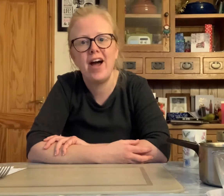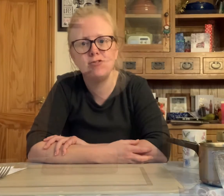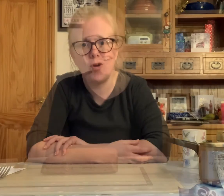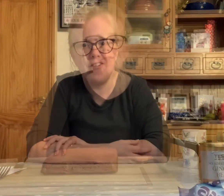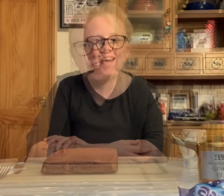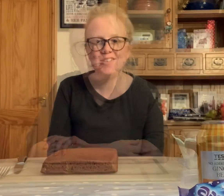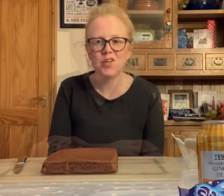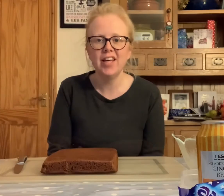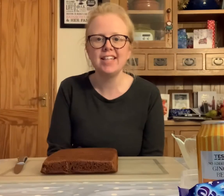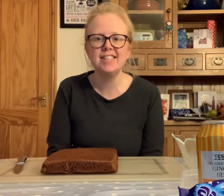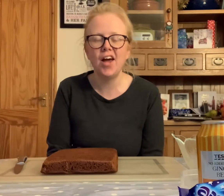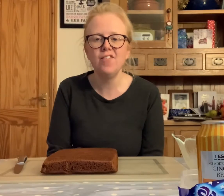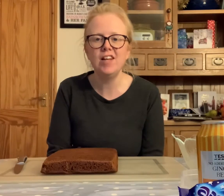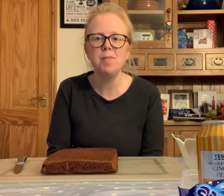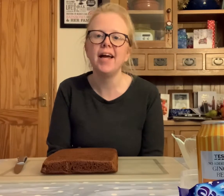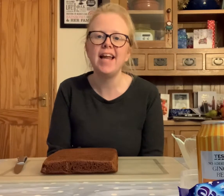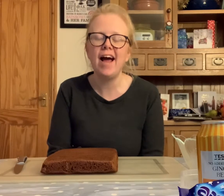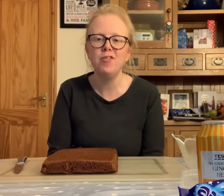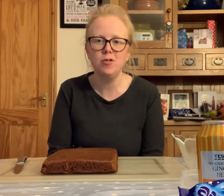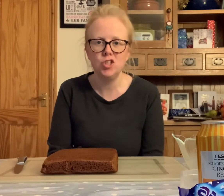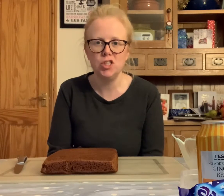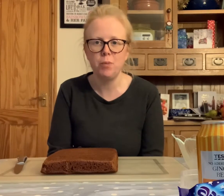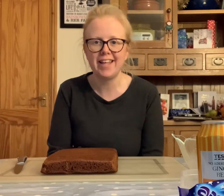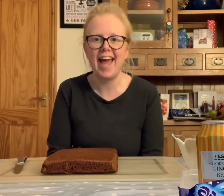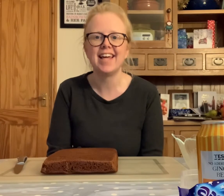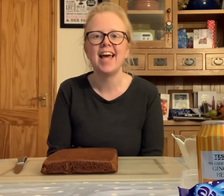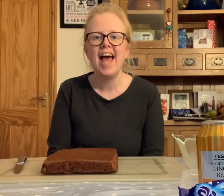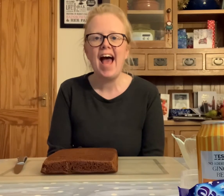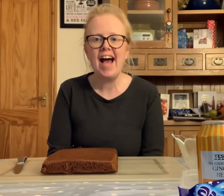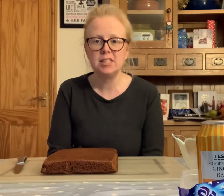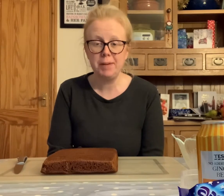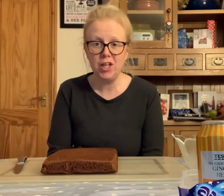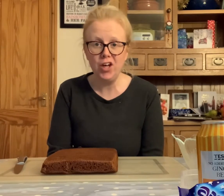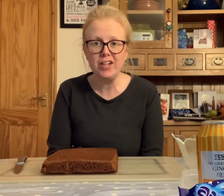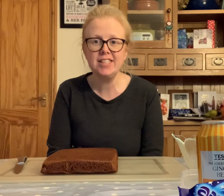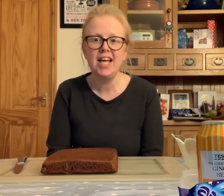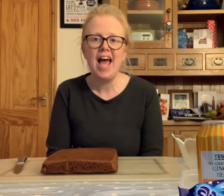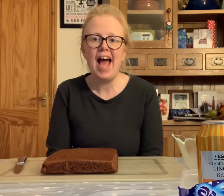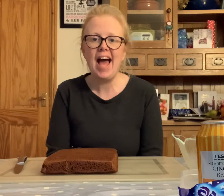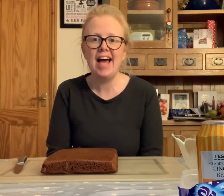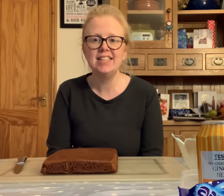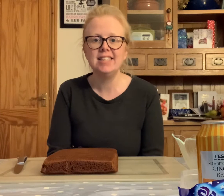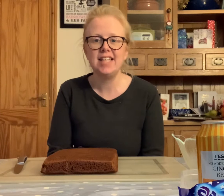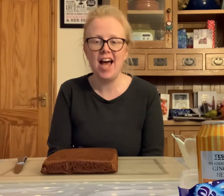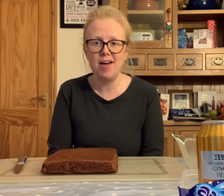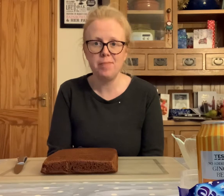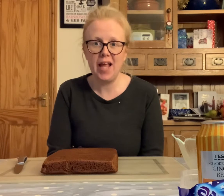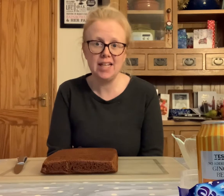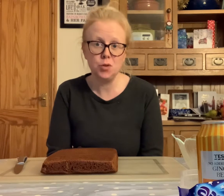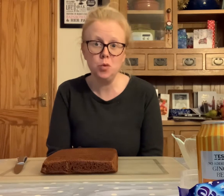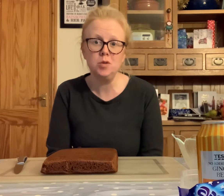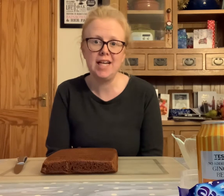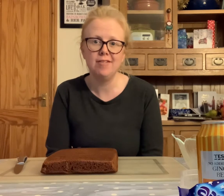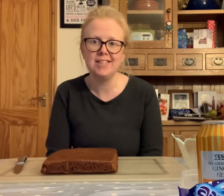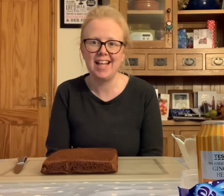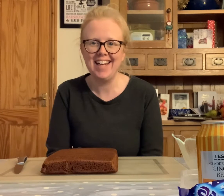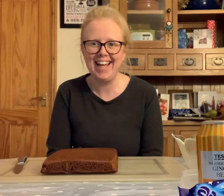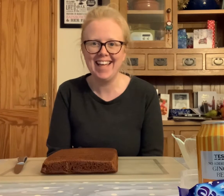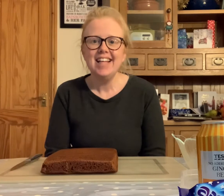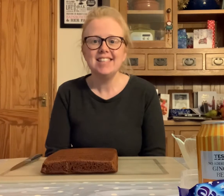trifle. Back, little cooks. So hopefully by now your gingerbread cake has been cooked and has cooled down slightly. So